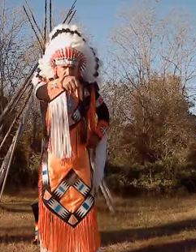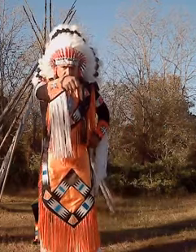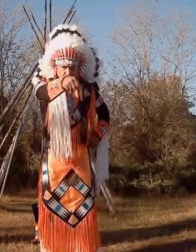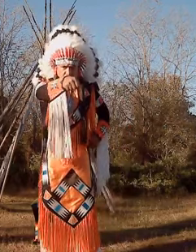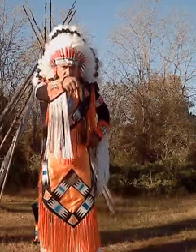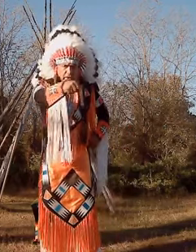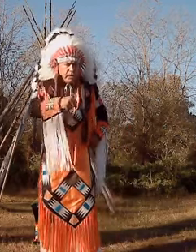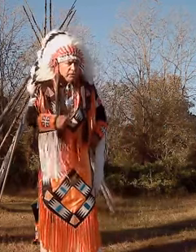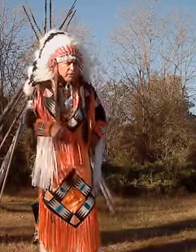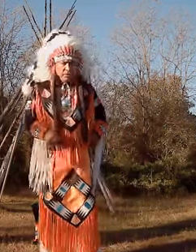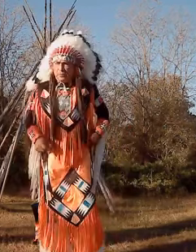Yes.